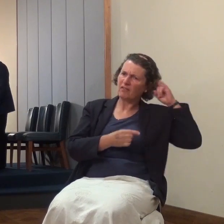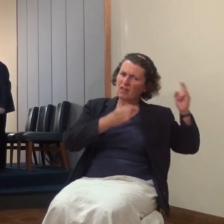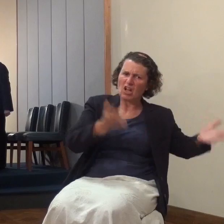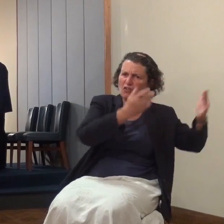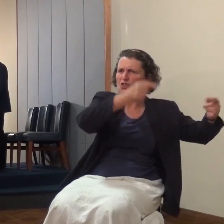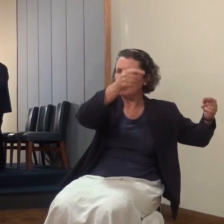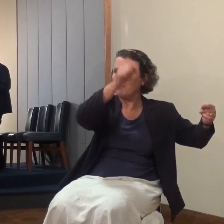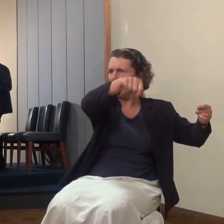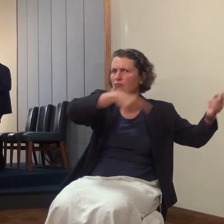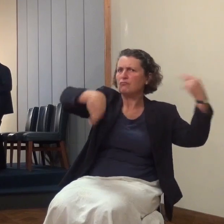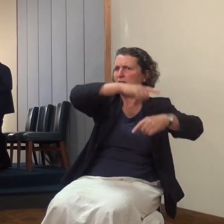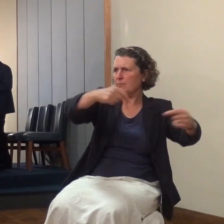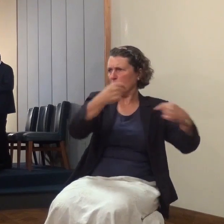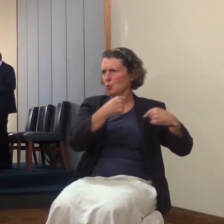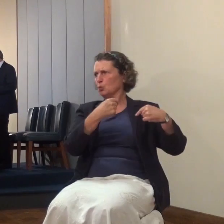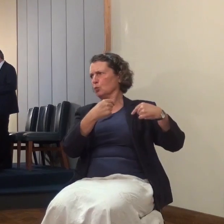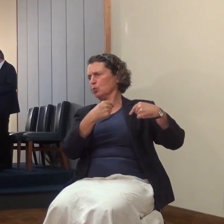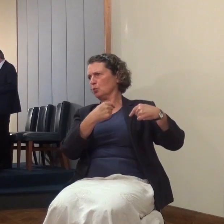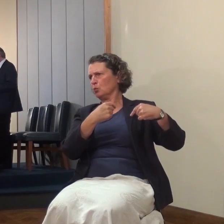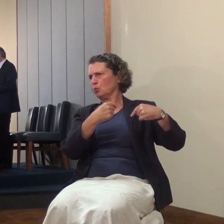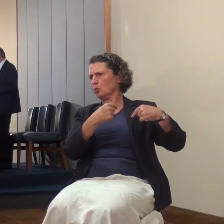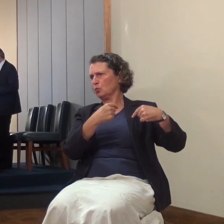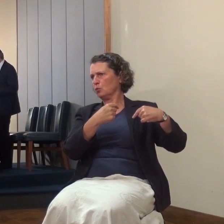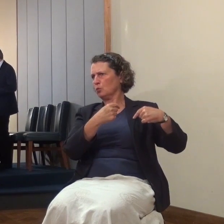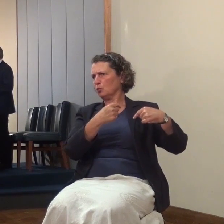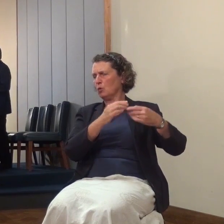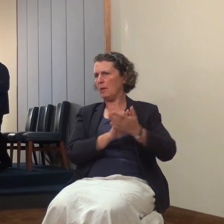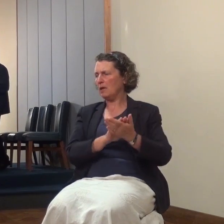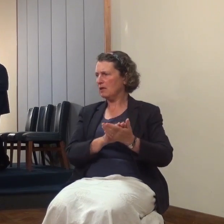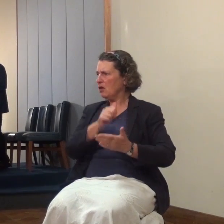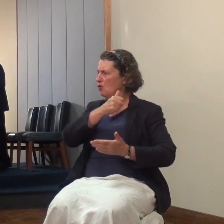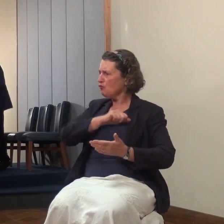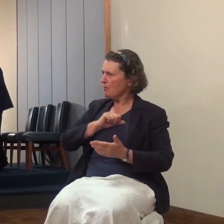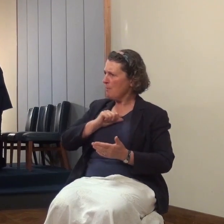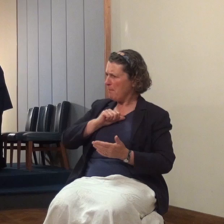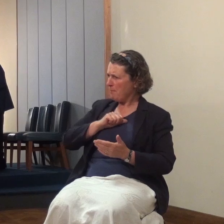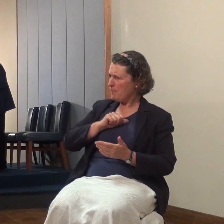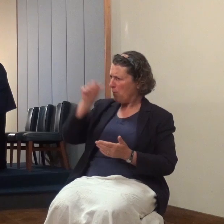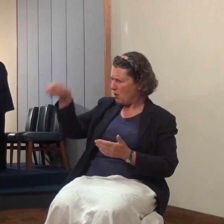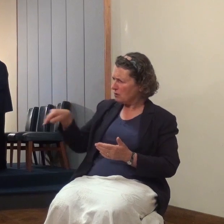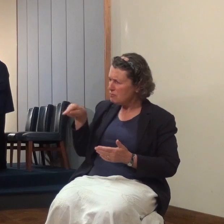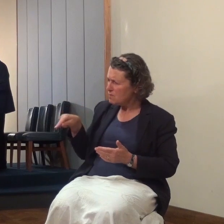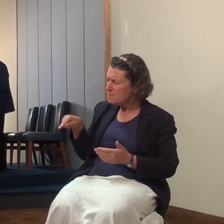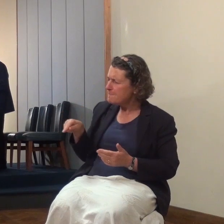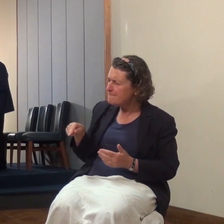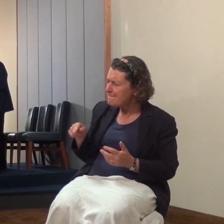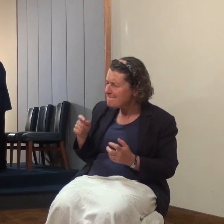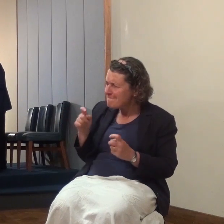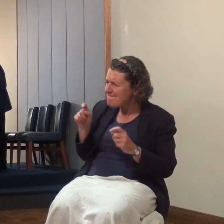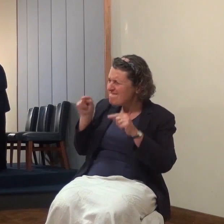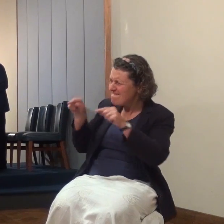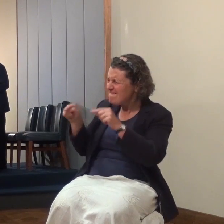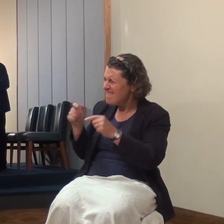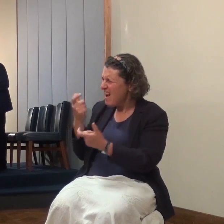like persecution, where Christians are the object of attack, discrimination, ridicule,